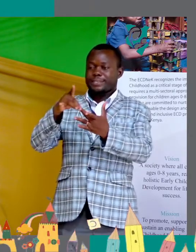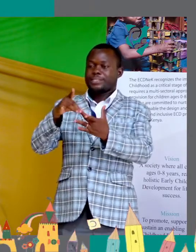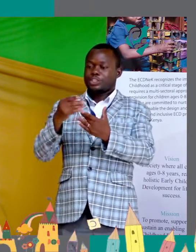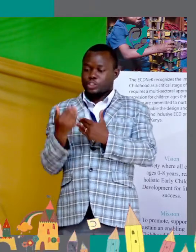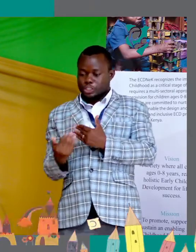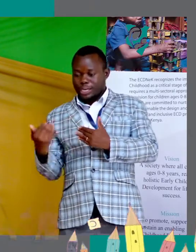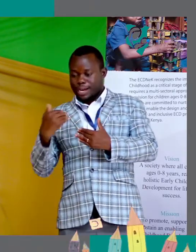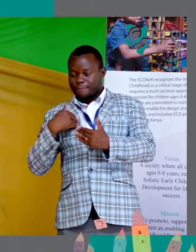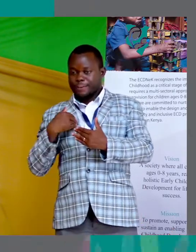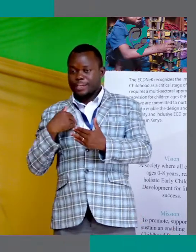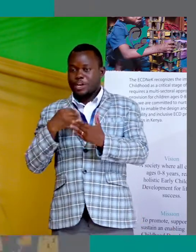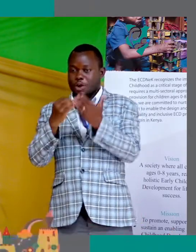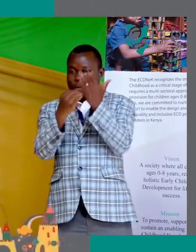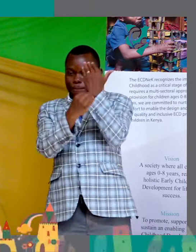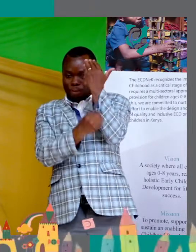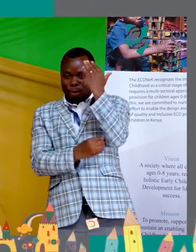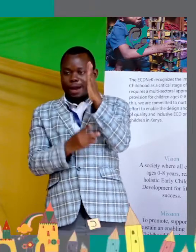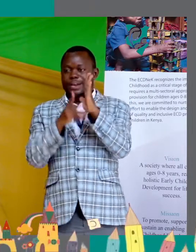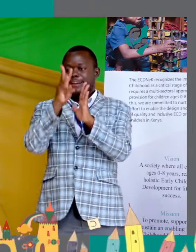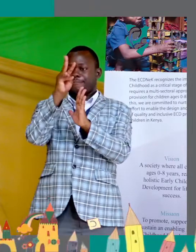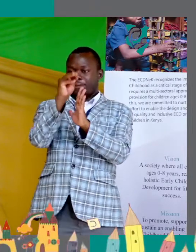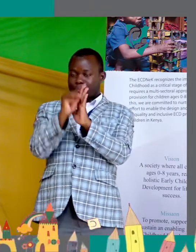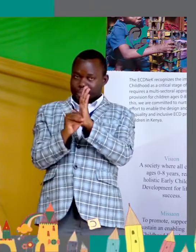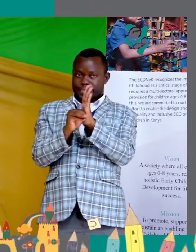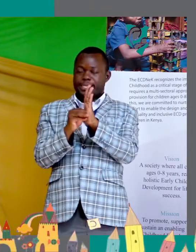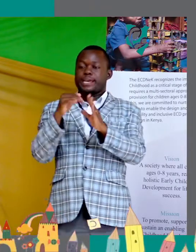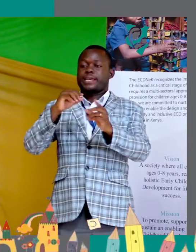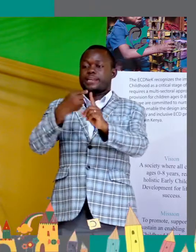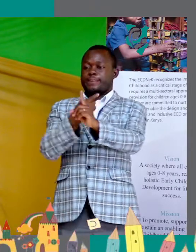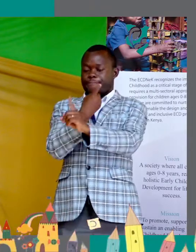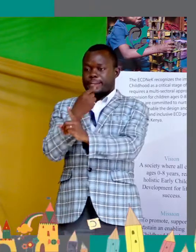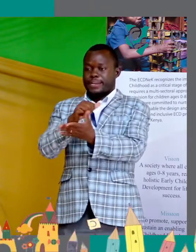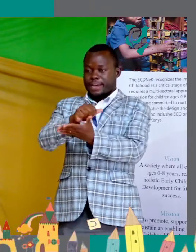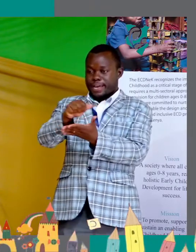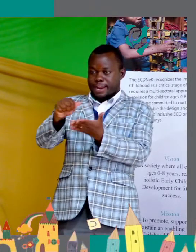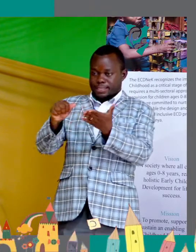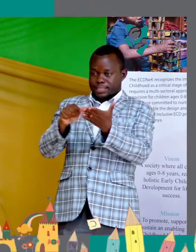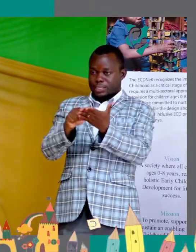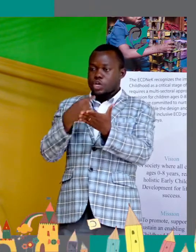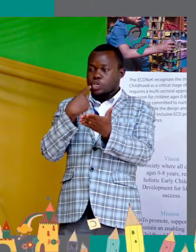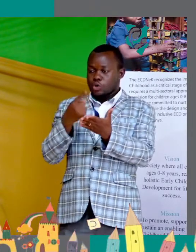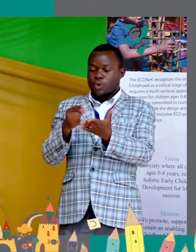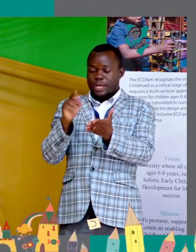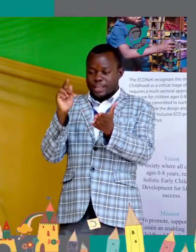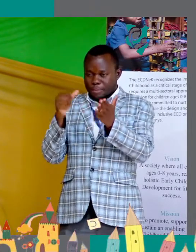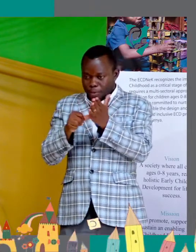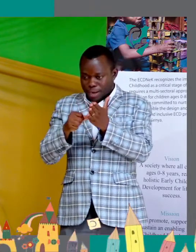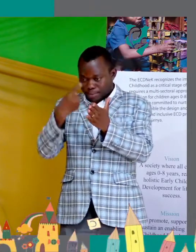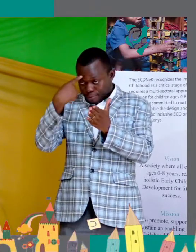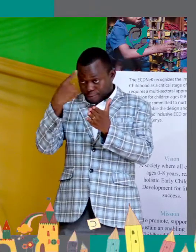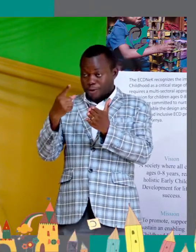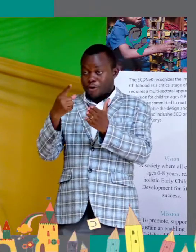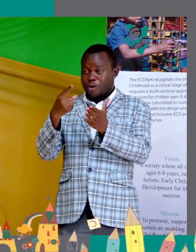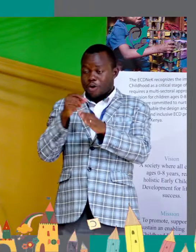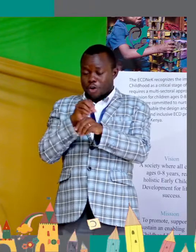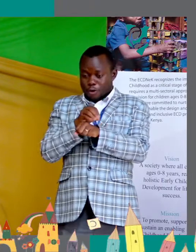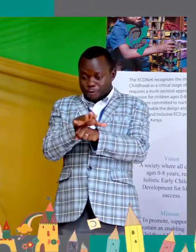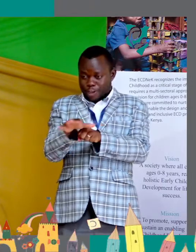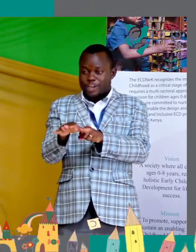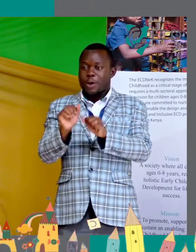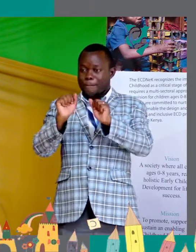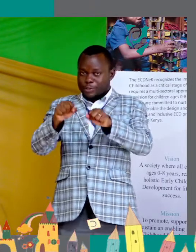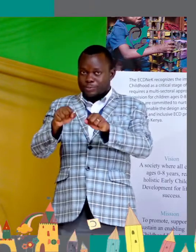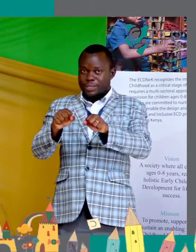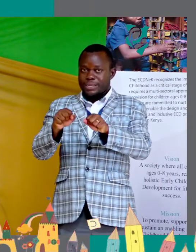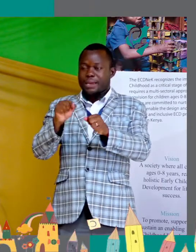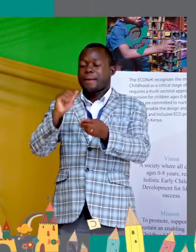of exposure to adversities of all sorts. So for them, the impact of COVID-19 would even be more serious.